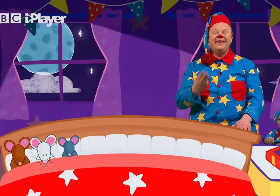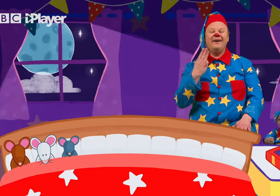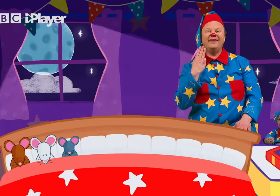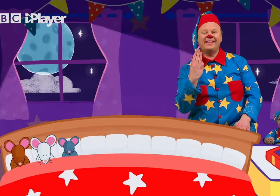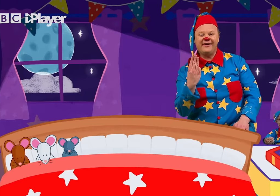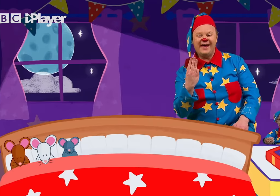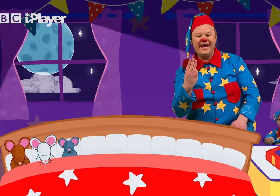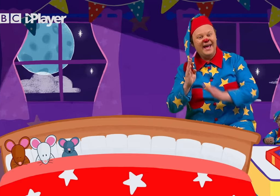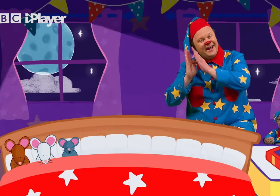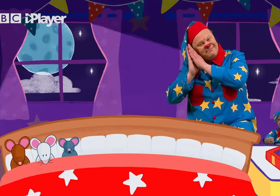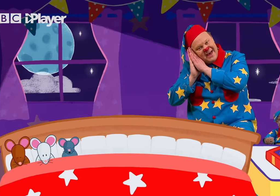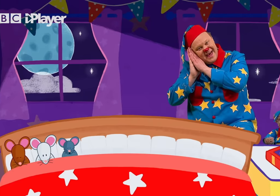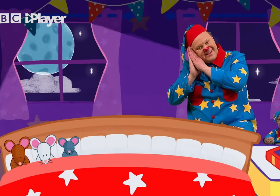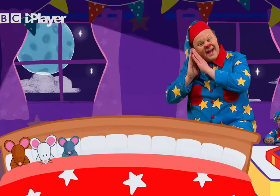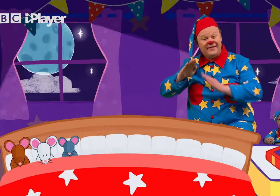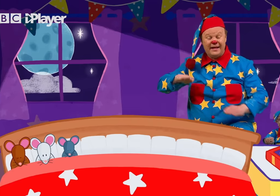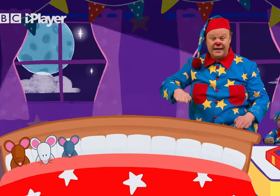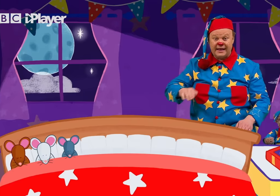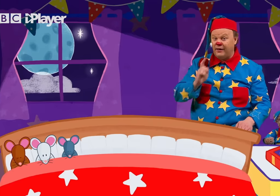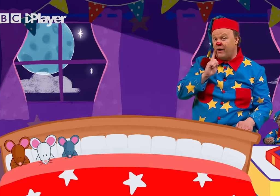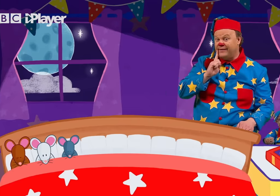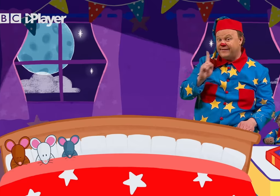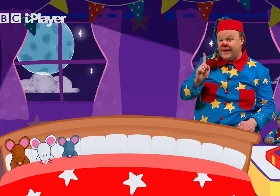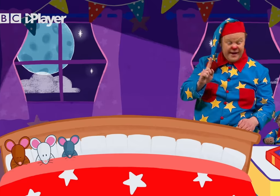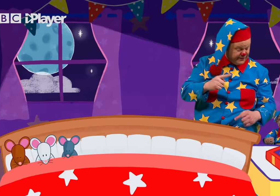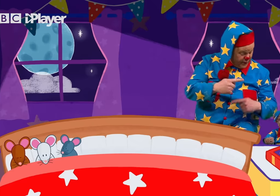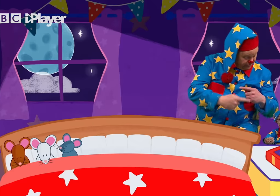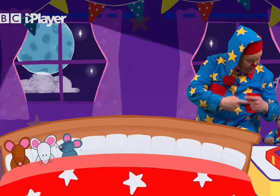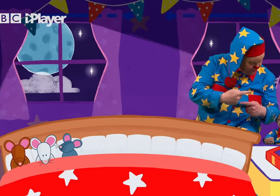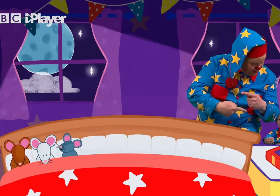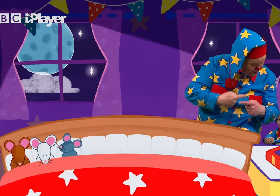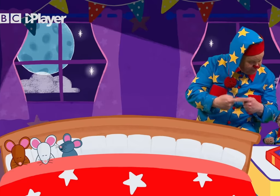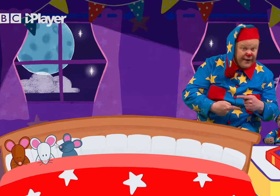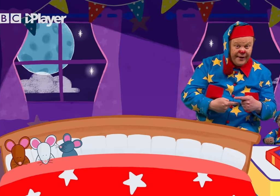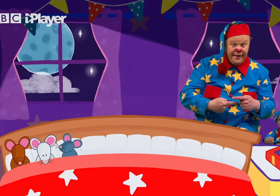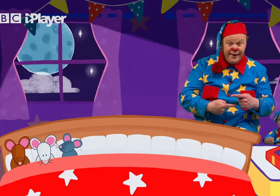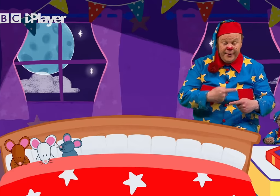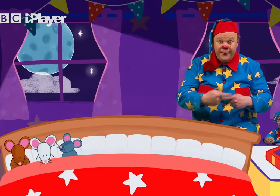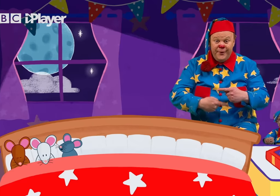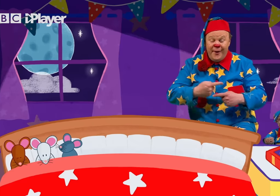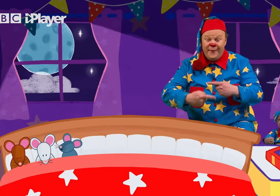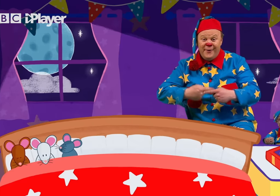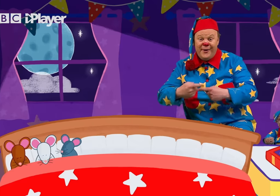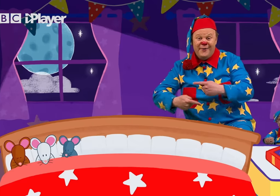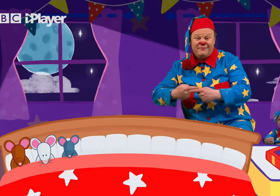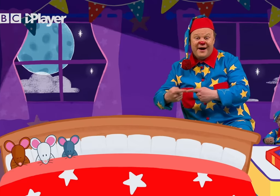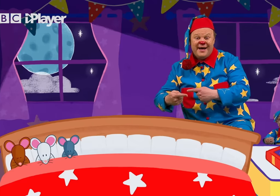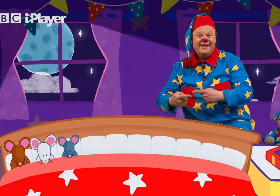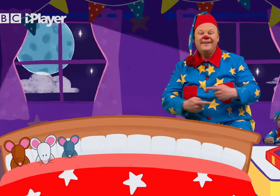There were 3 in a bed and the little one said, "Roll over, roll over."